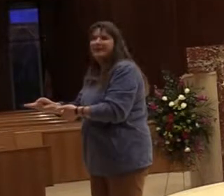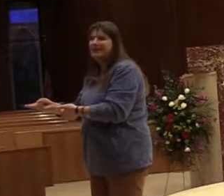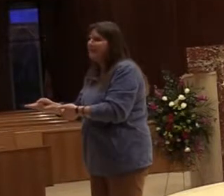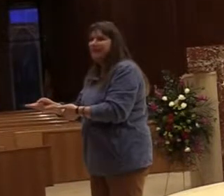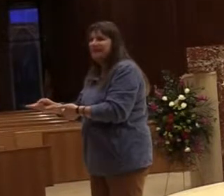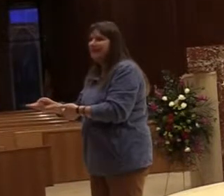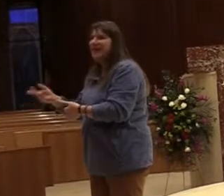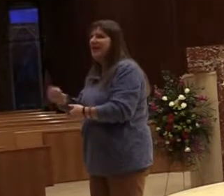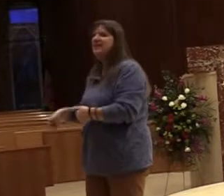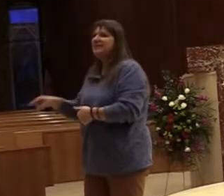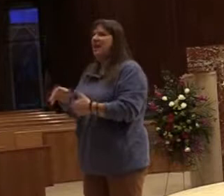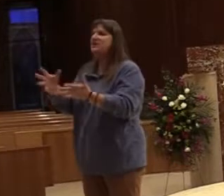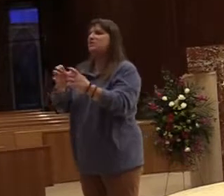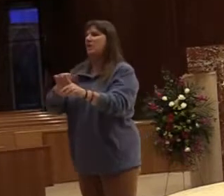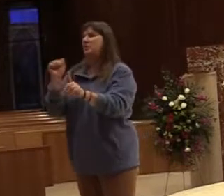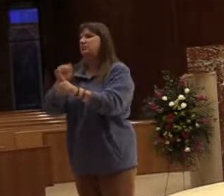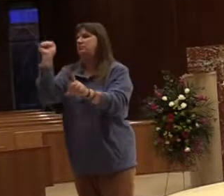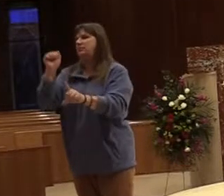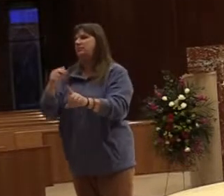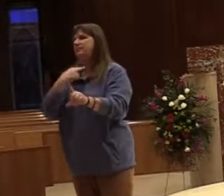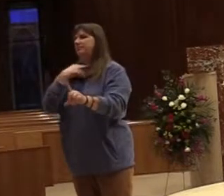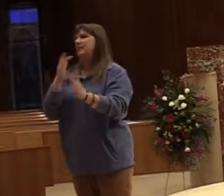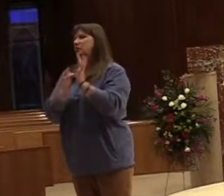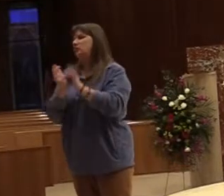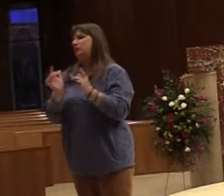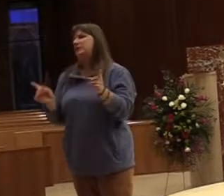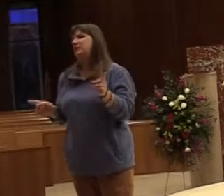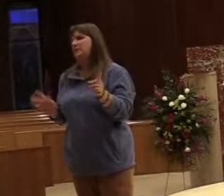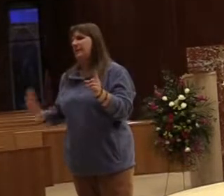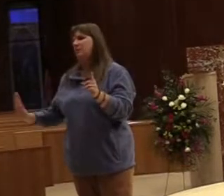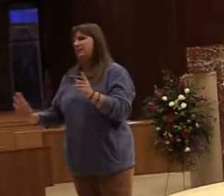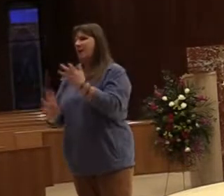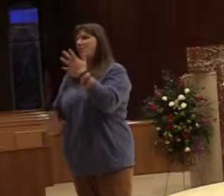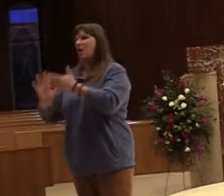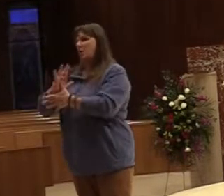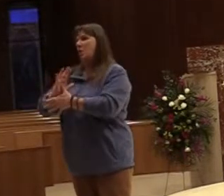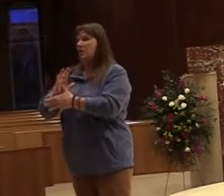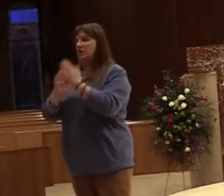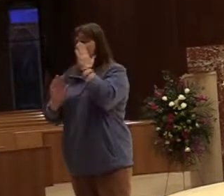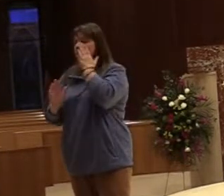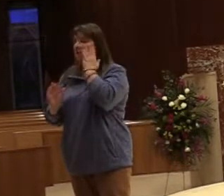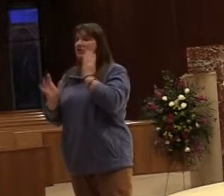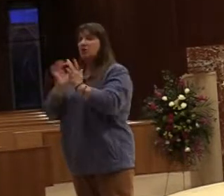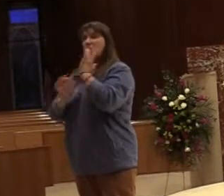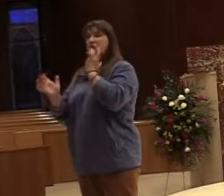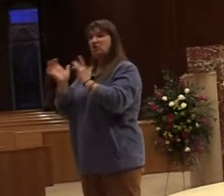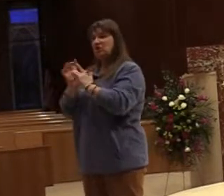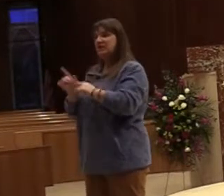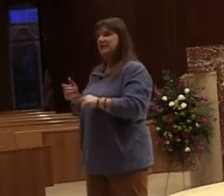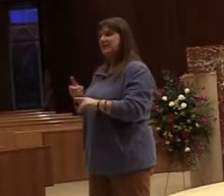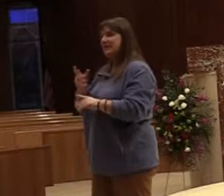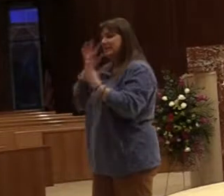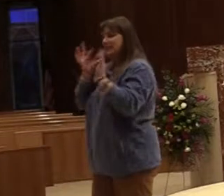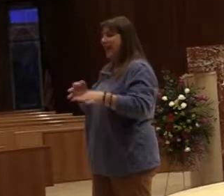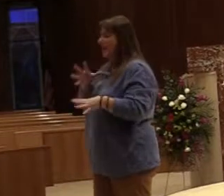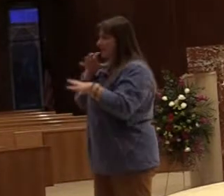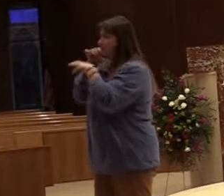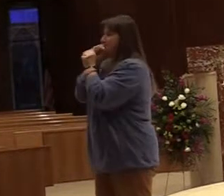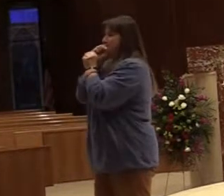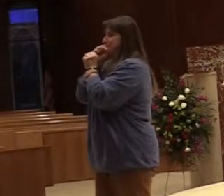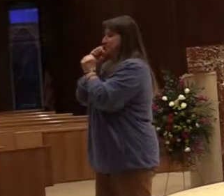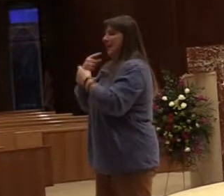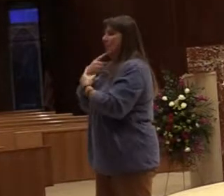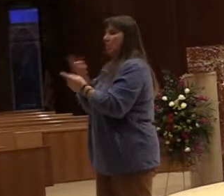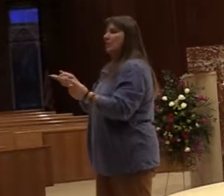positions. And so Jesus said that neither will he tell you where his authority comes from. That